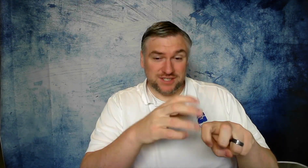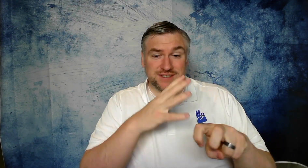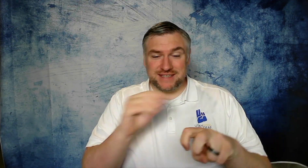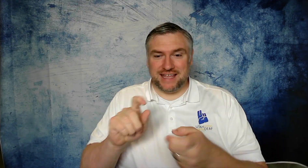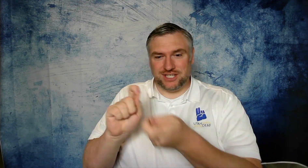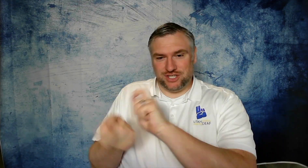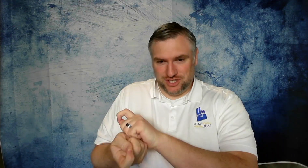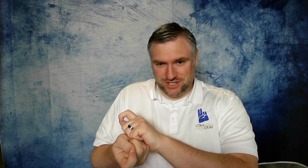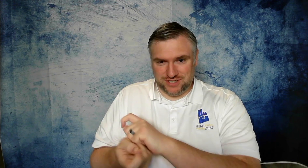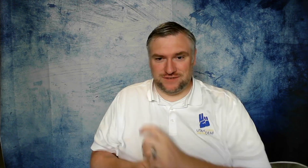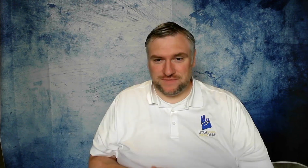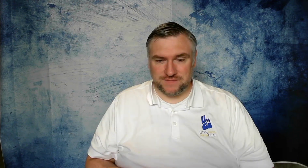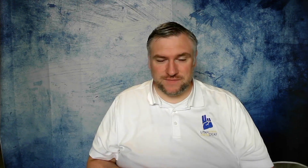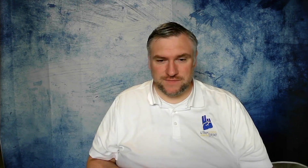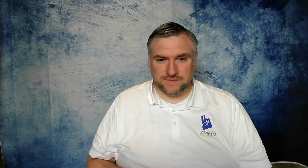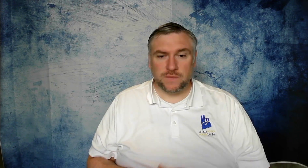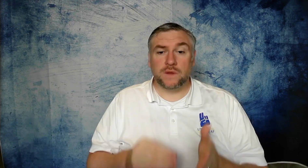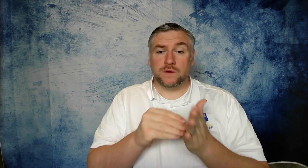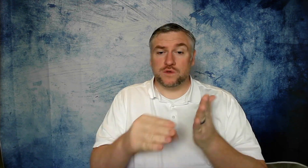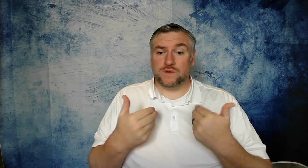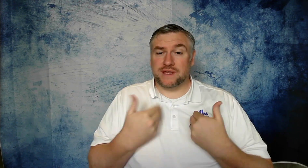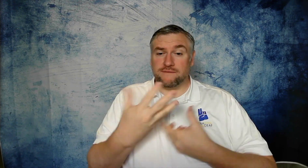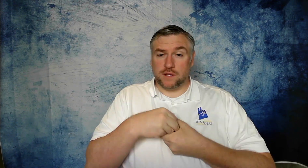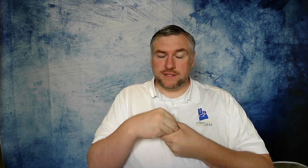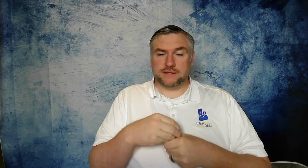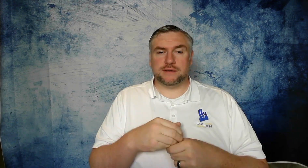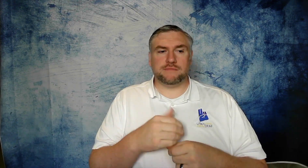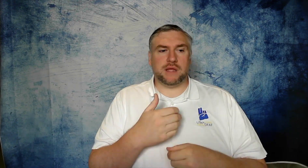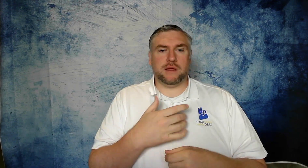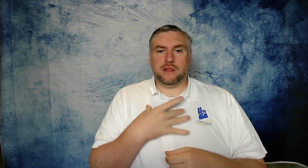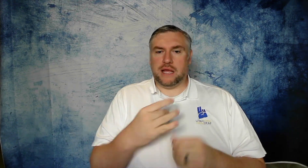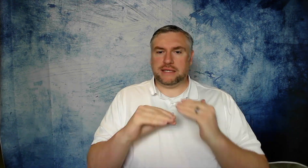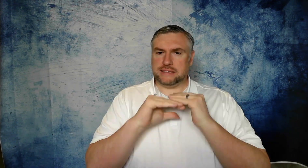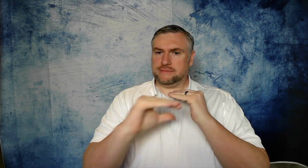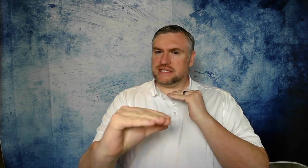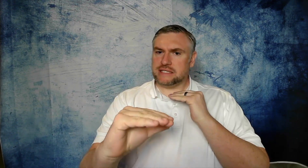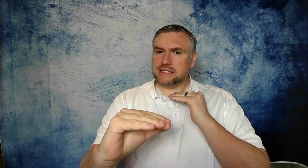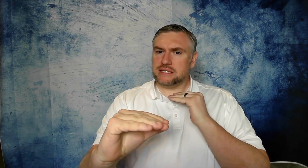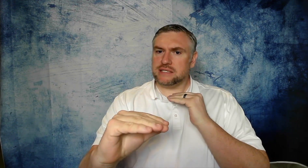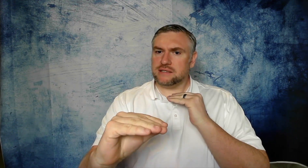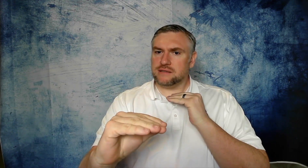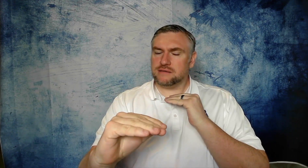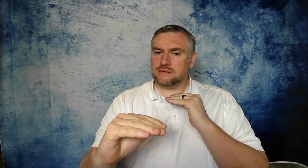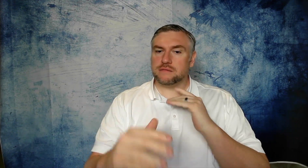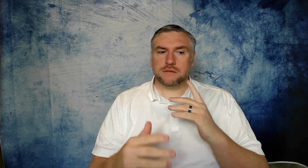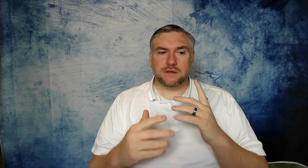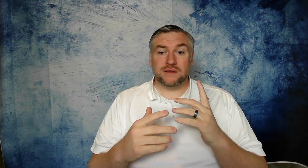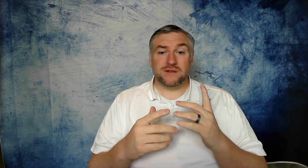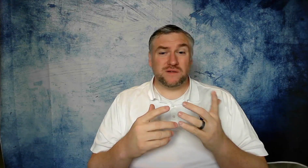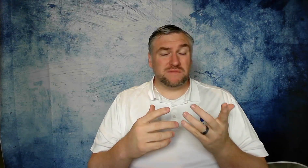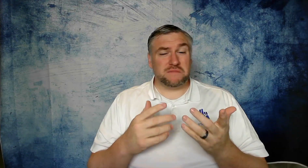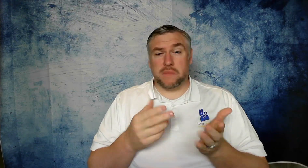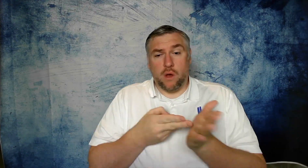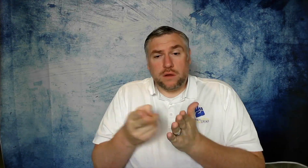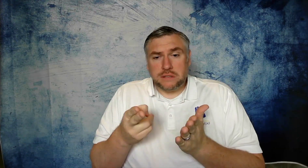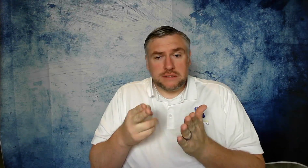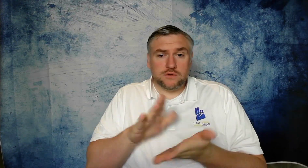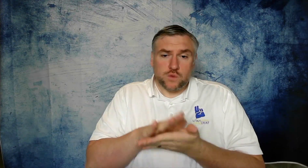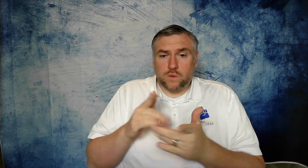Support transitions and change. Students with autism like stability, predictability.